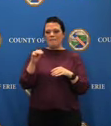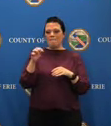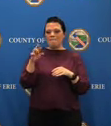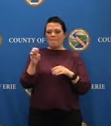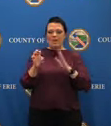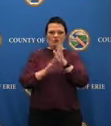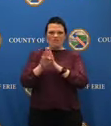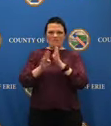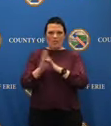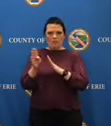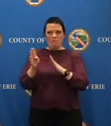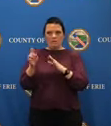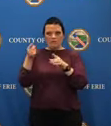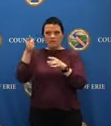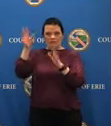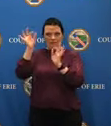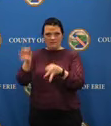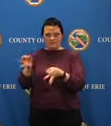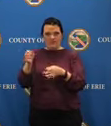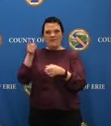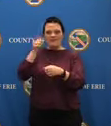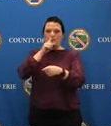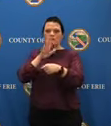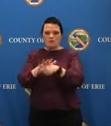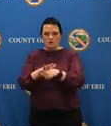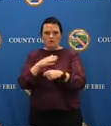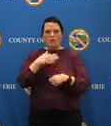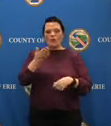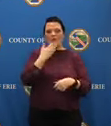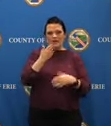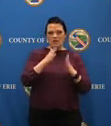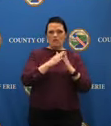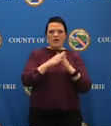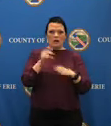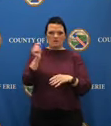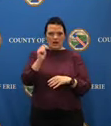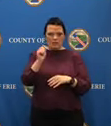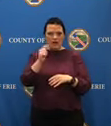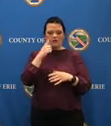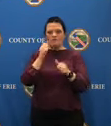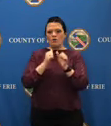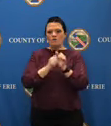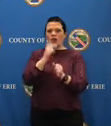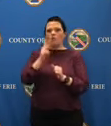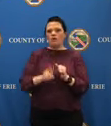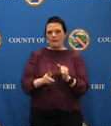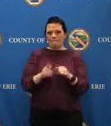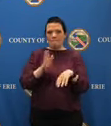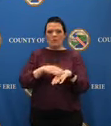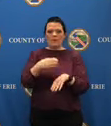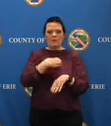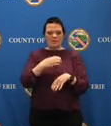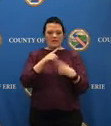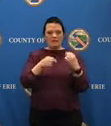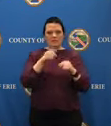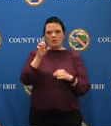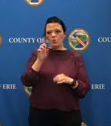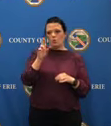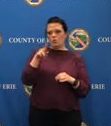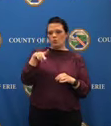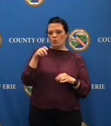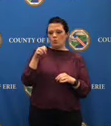did confirm it. So I want to thank Joe Eminger and the town of Tonawanda Police Department for following up on those complaints regarding